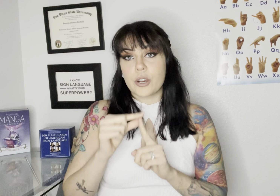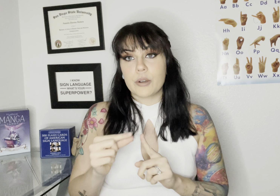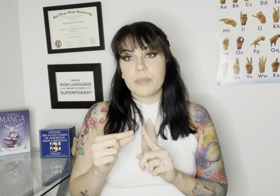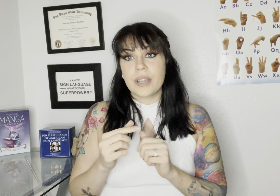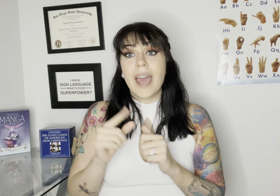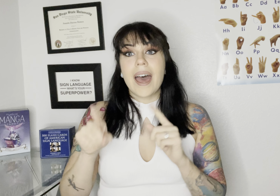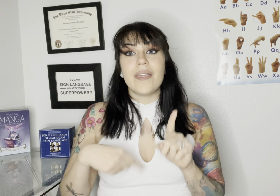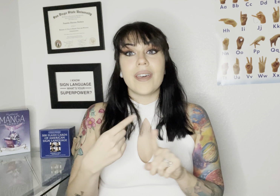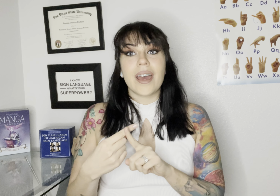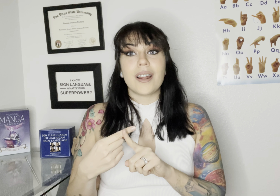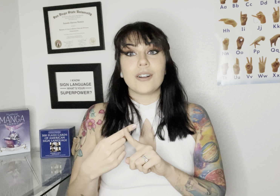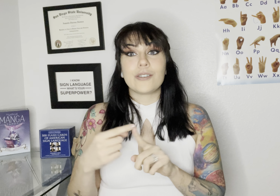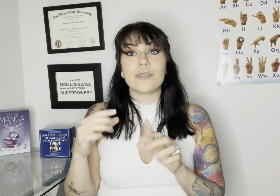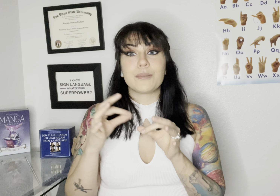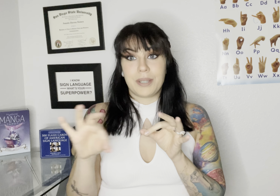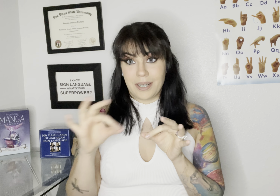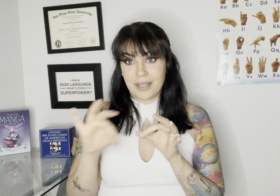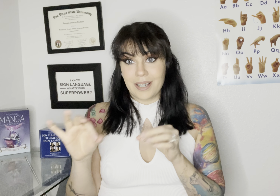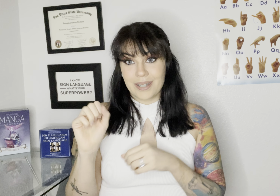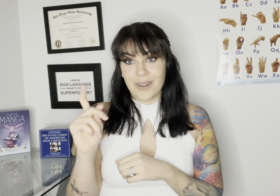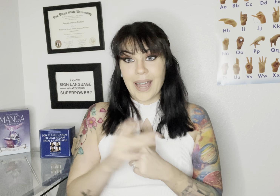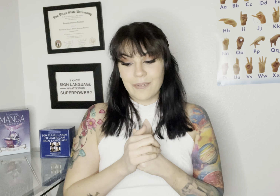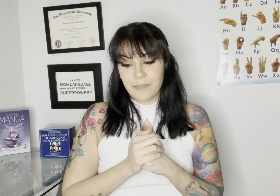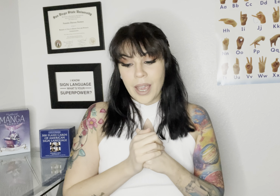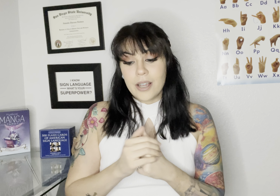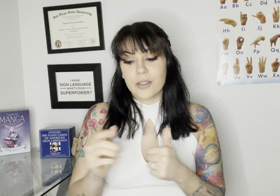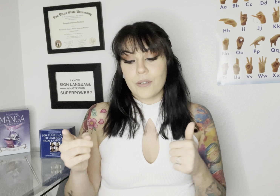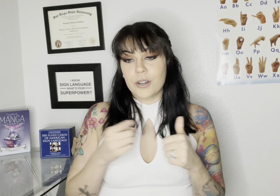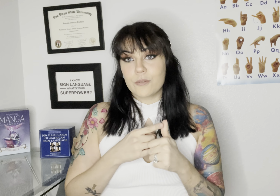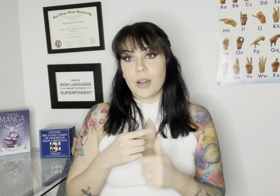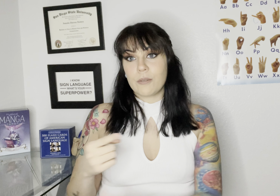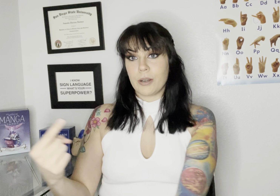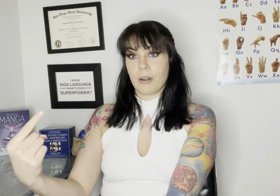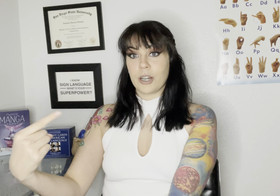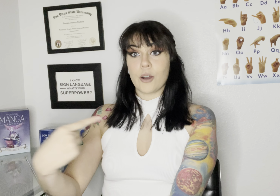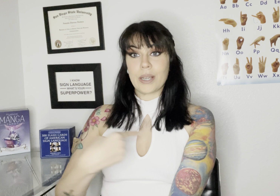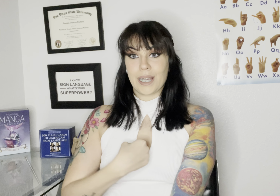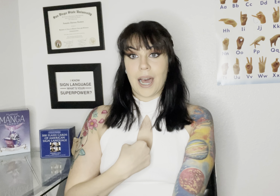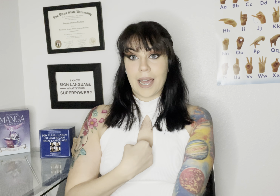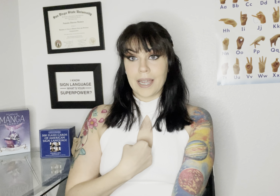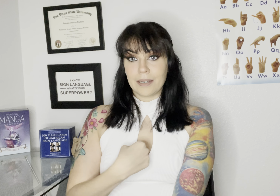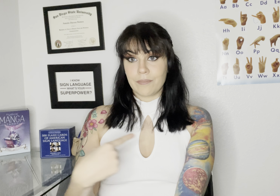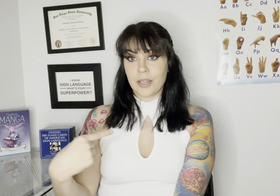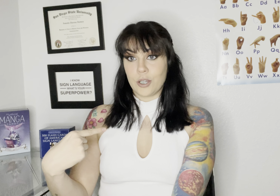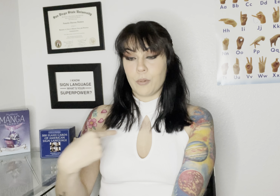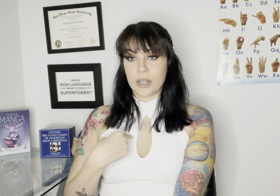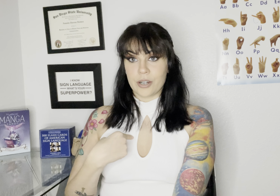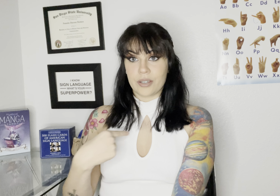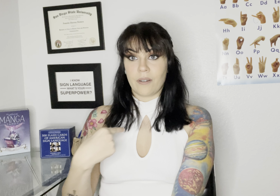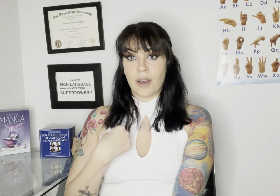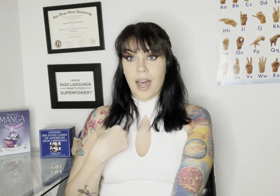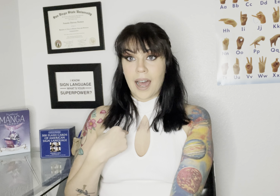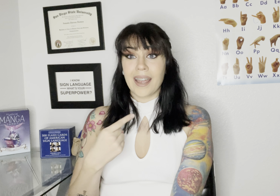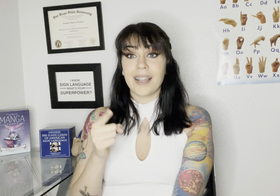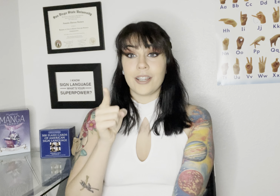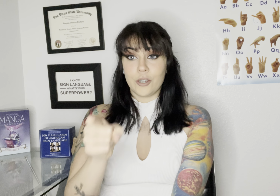terms, and then I'll do some sentences, okay? So the first one we wanna know is I. You point to yourself. I, you,